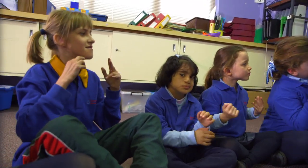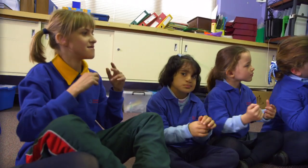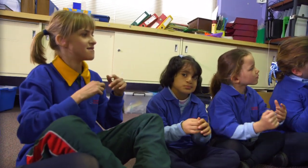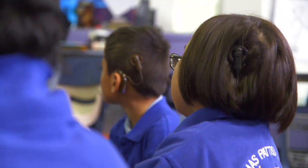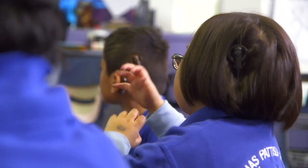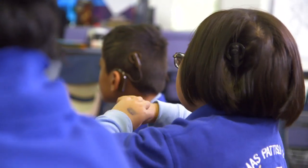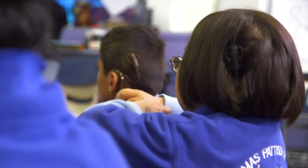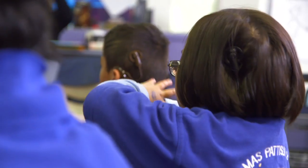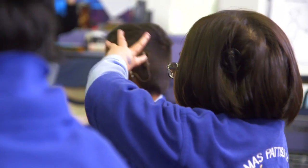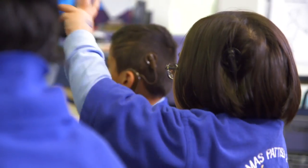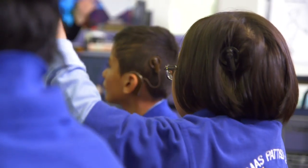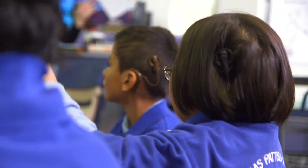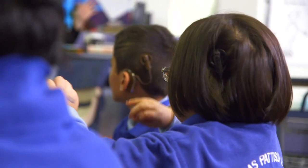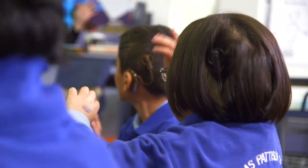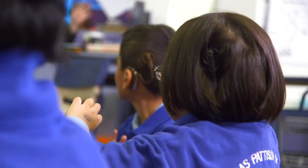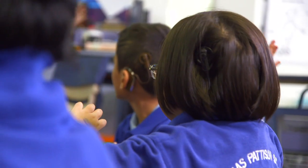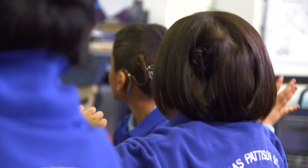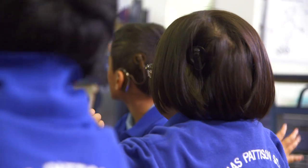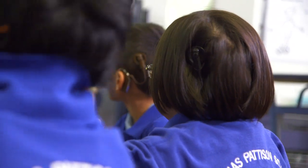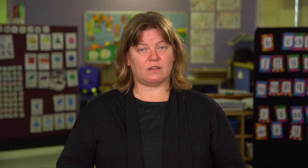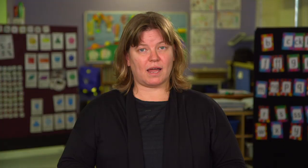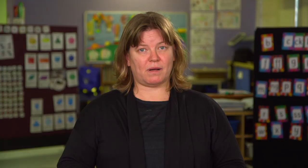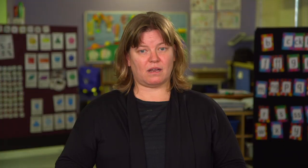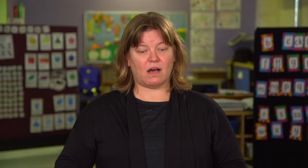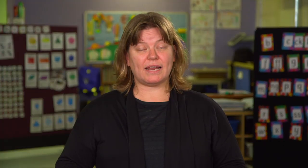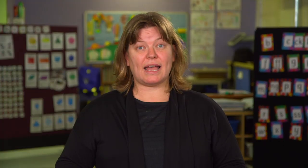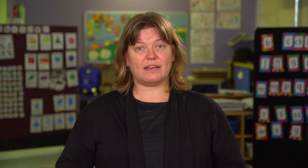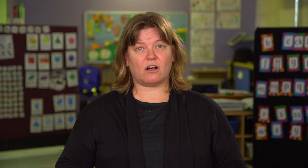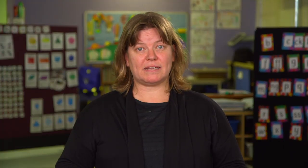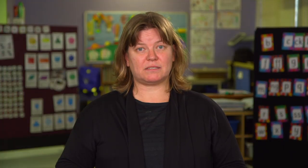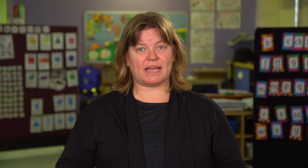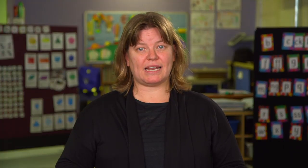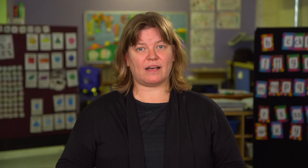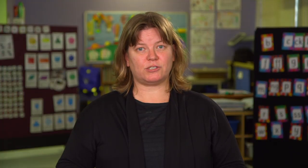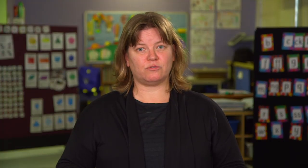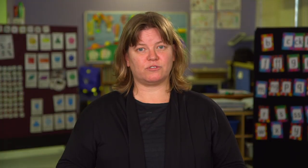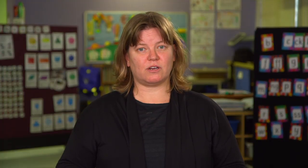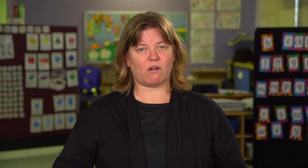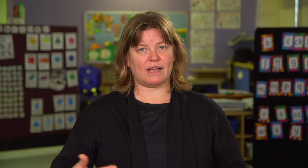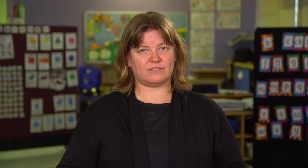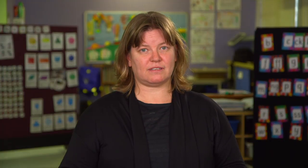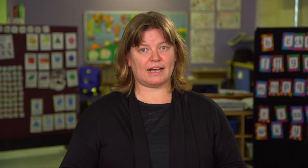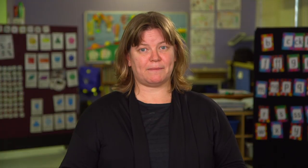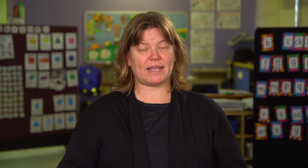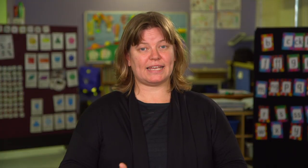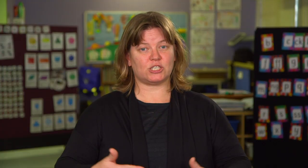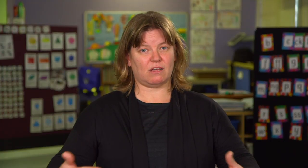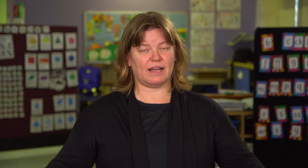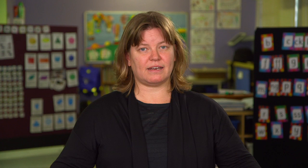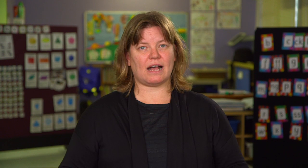being like a painting. So let's go through the song line by line, and I'll explain how the children arrived at each line and how